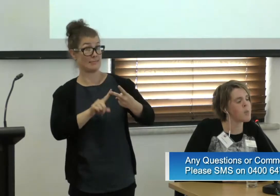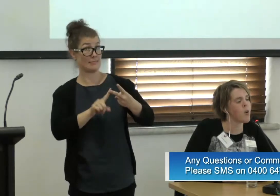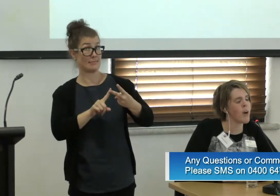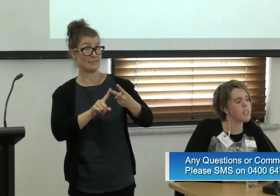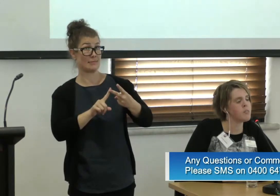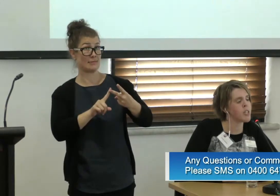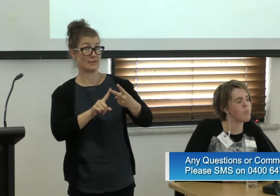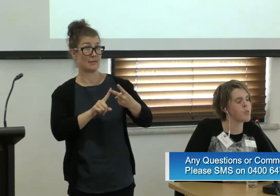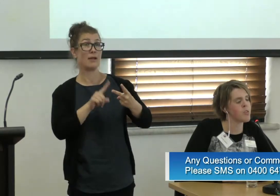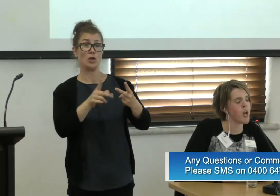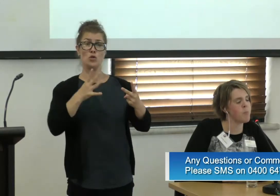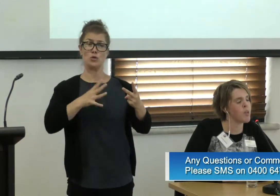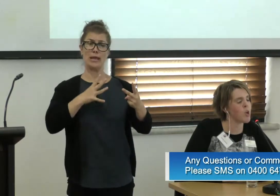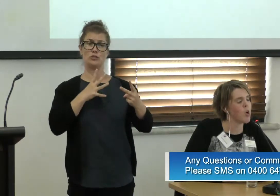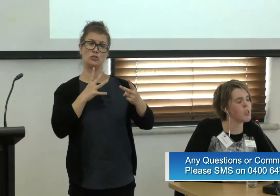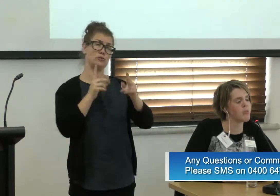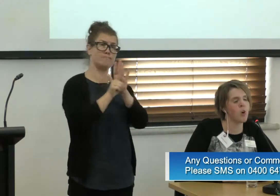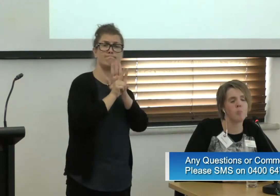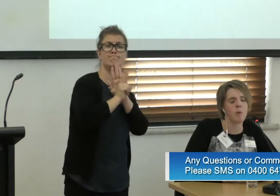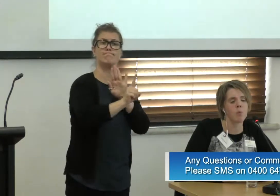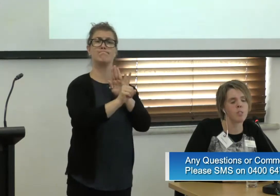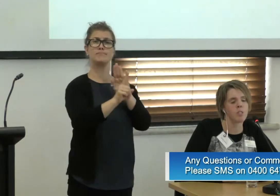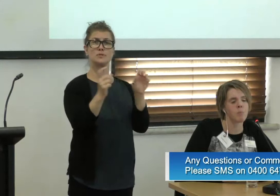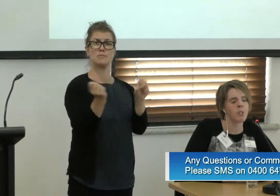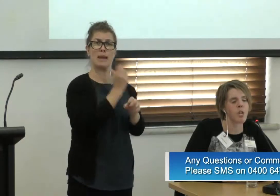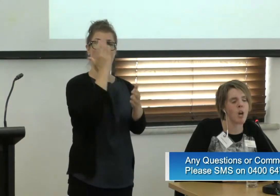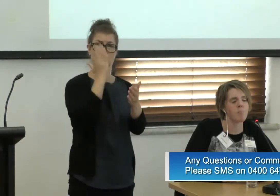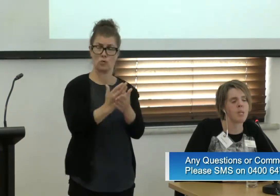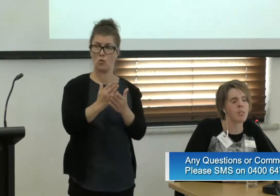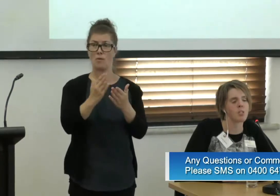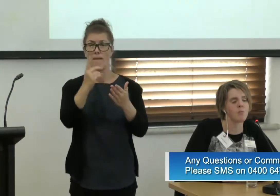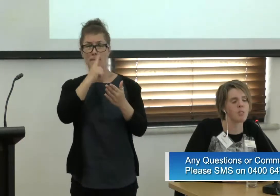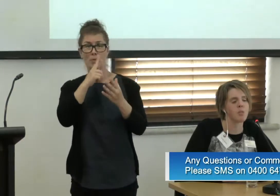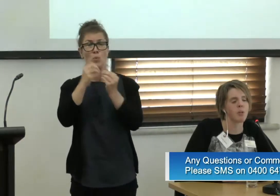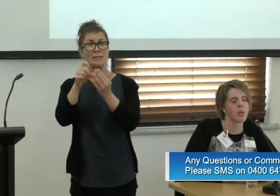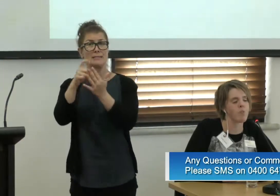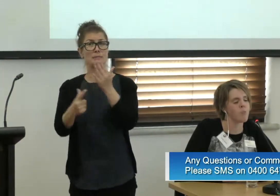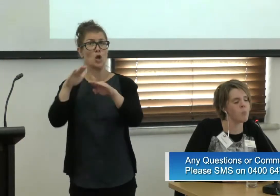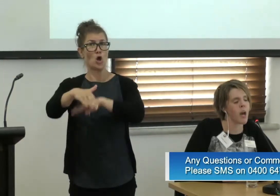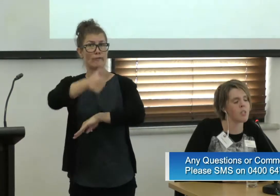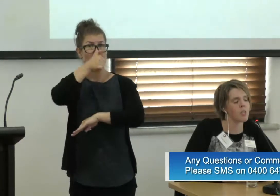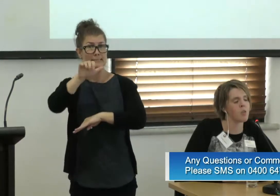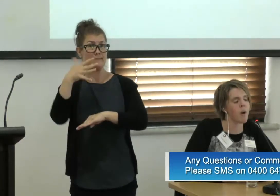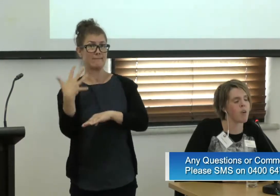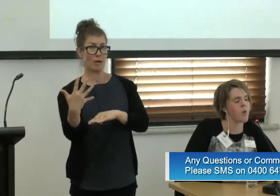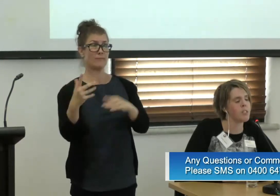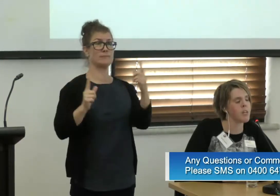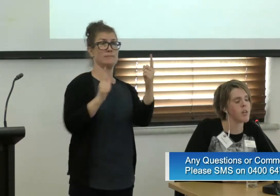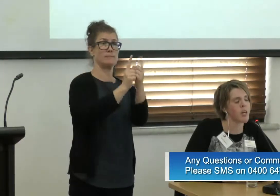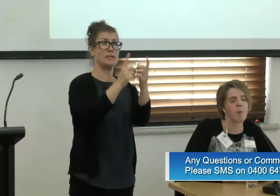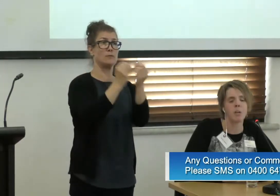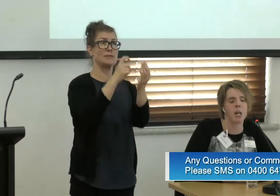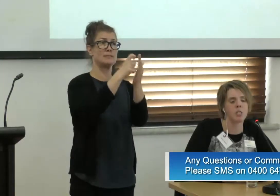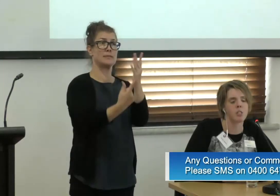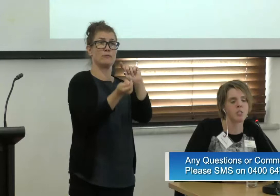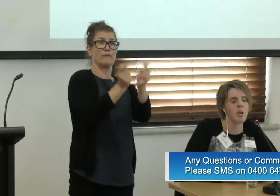take proactive steps to champion the cause of older people with disability at meetings of the Disability Reform Council by requesting that a